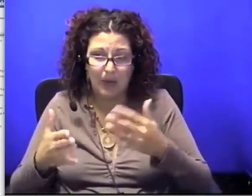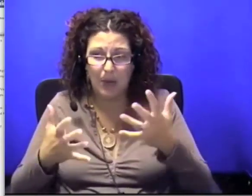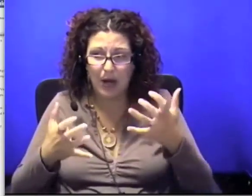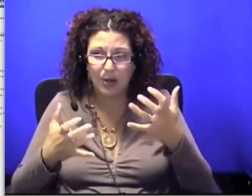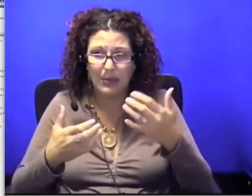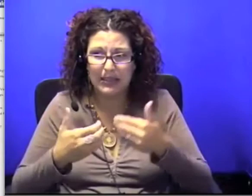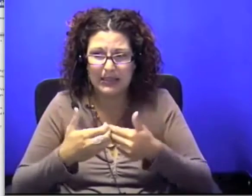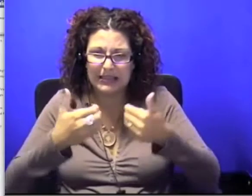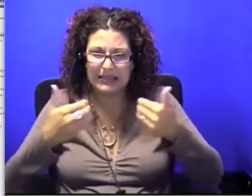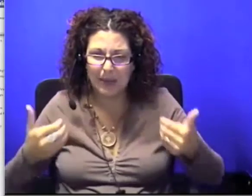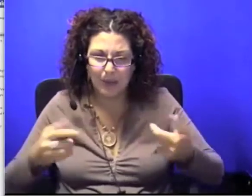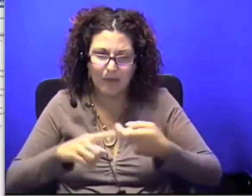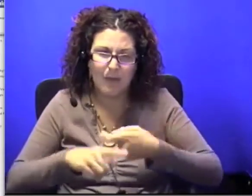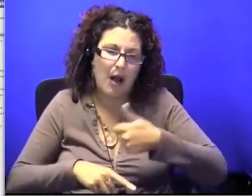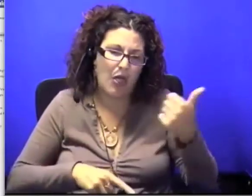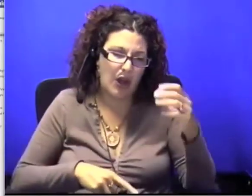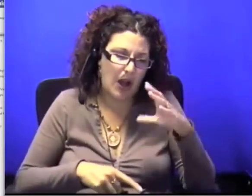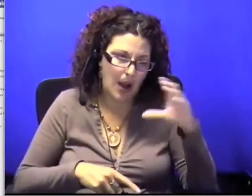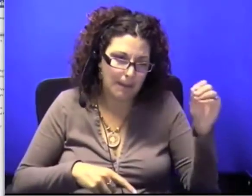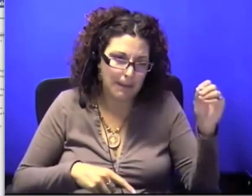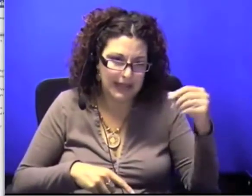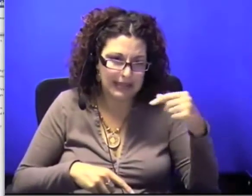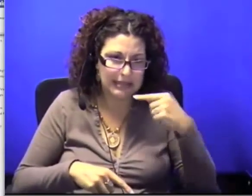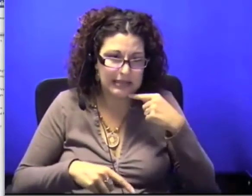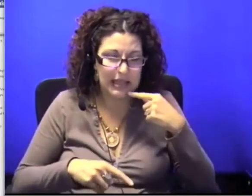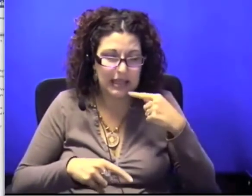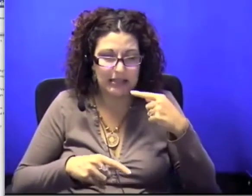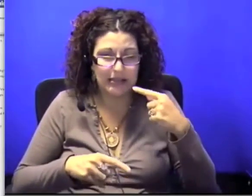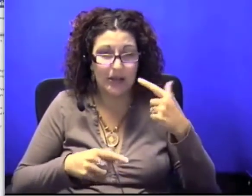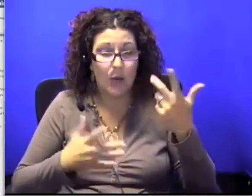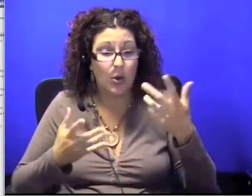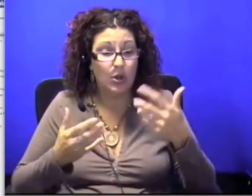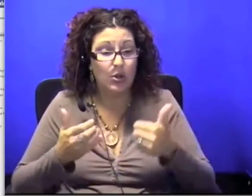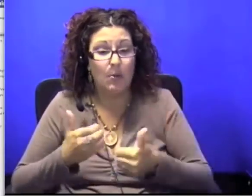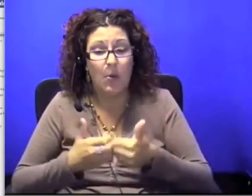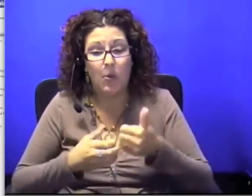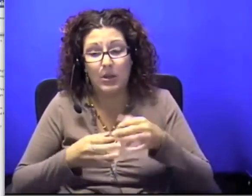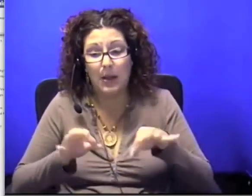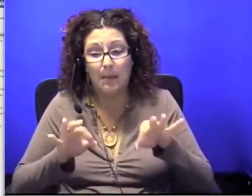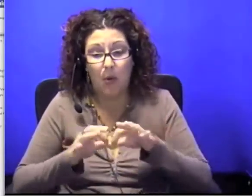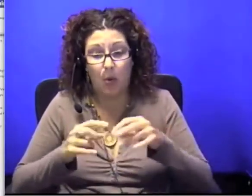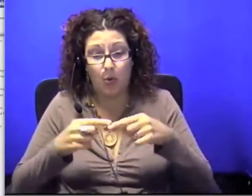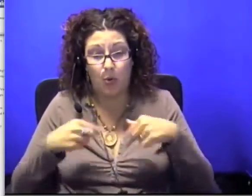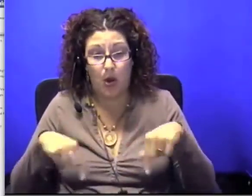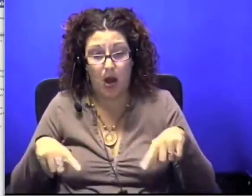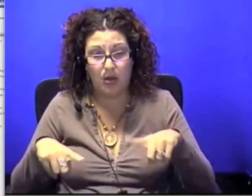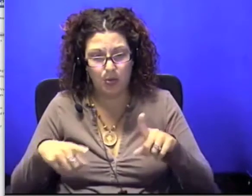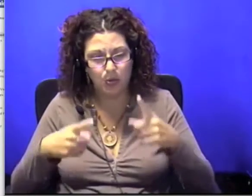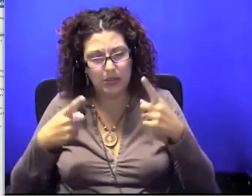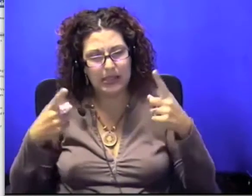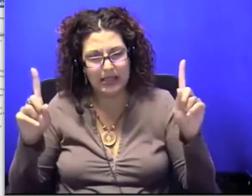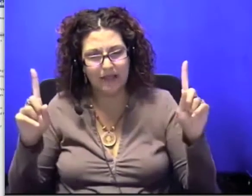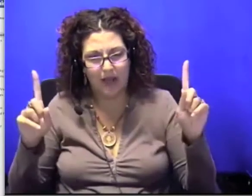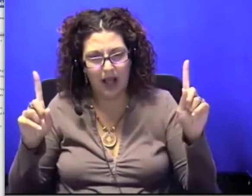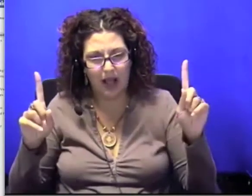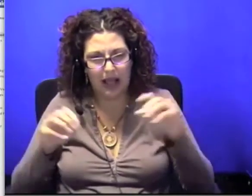is. We want to be separate from all other companies by saying that, number one, what's most important to us is that you're successful in your